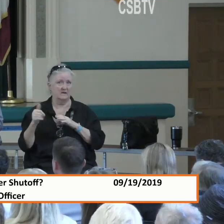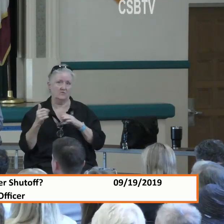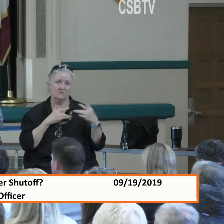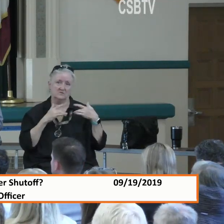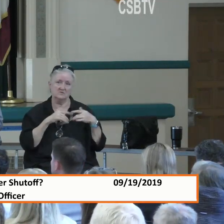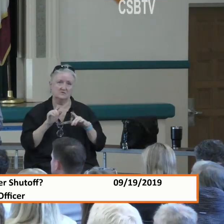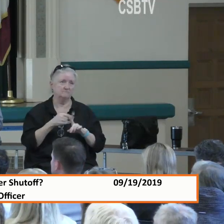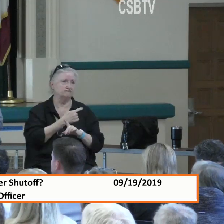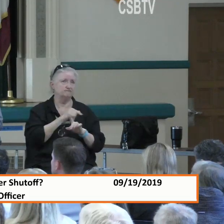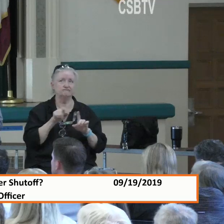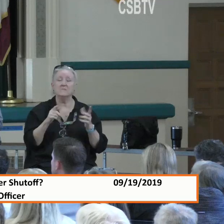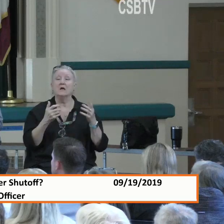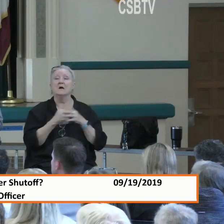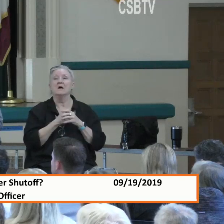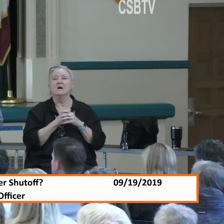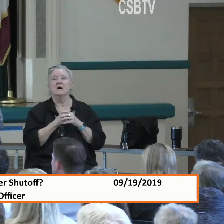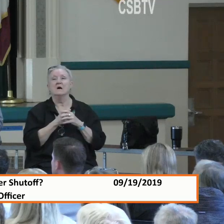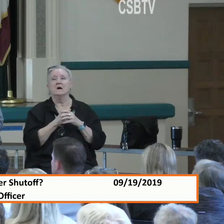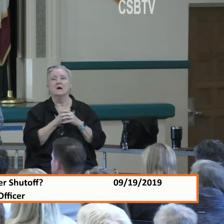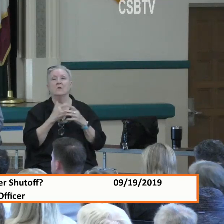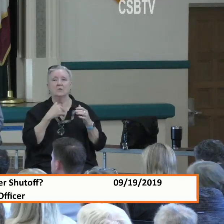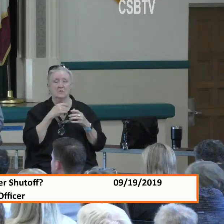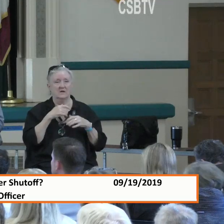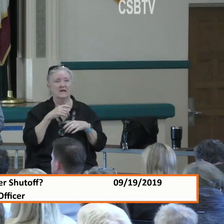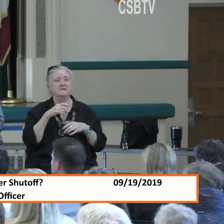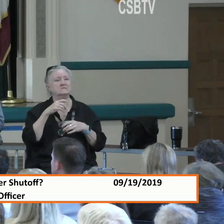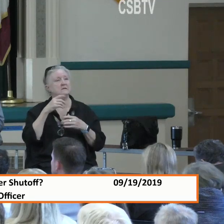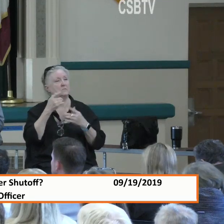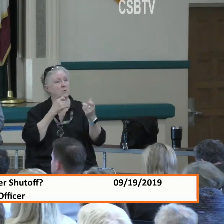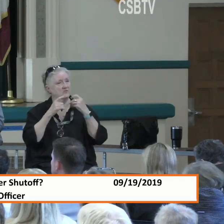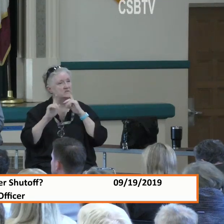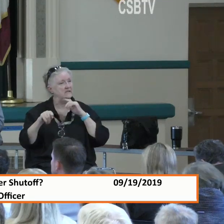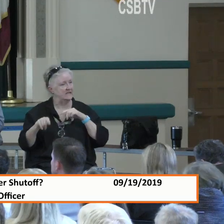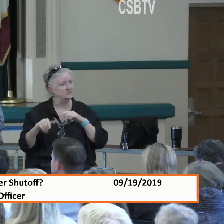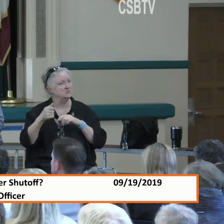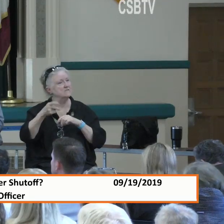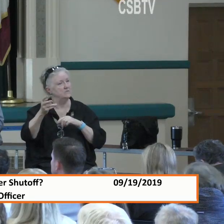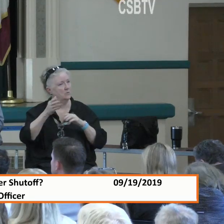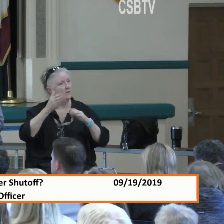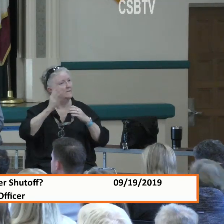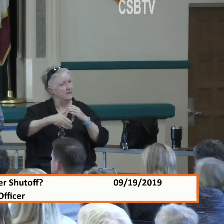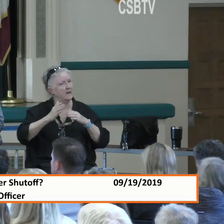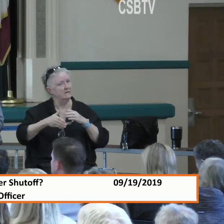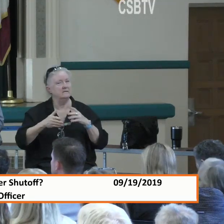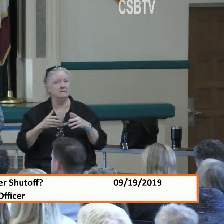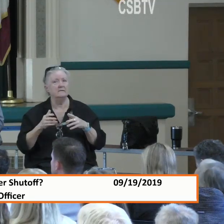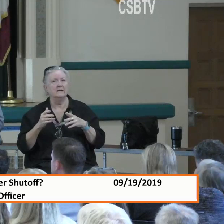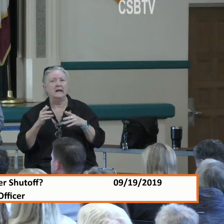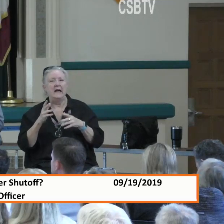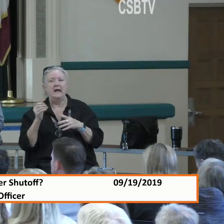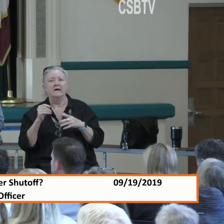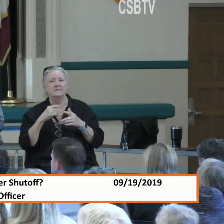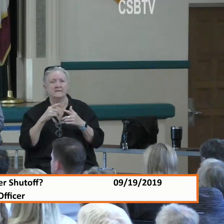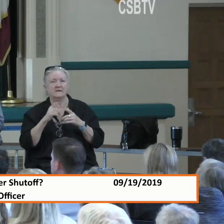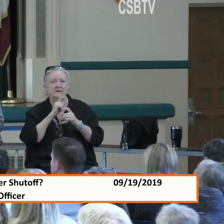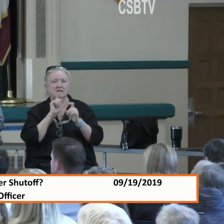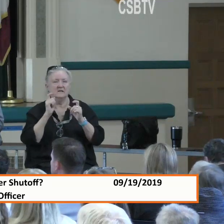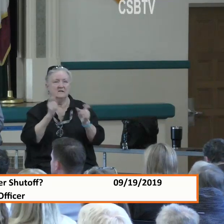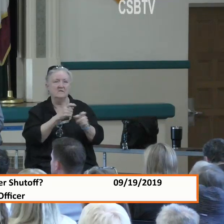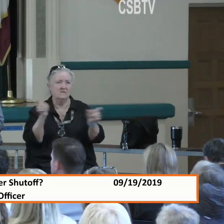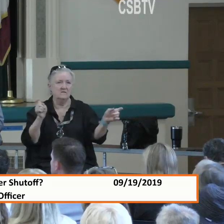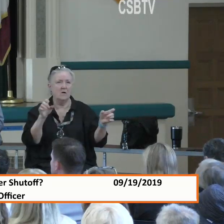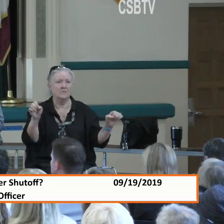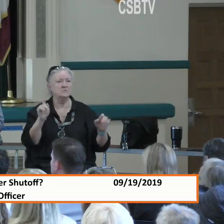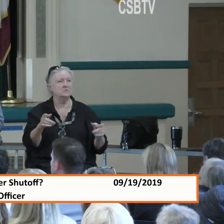concerns. We will have a period at the end of this where we'll have a little bit of questions and answers and give everyone an